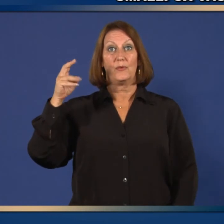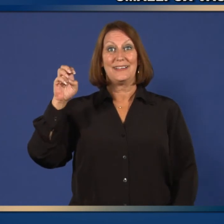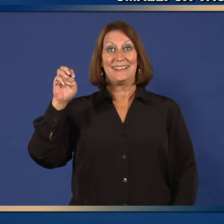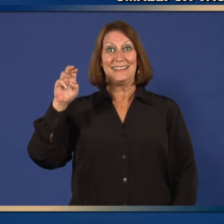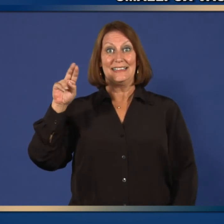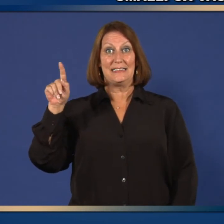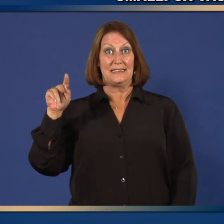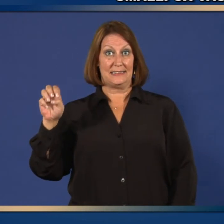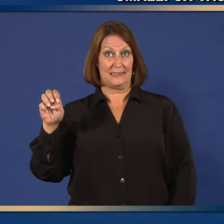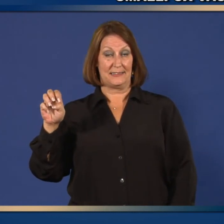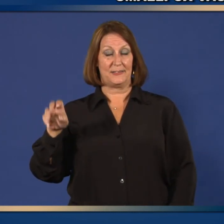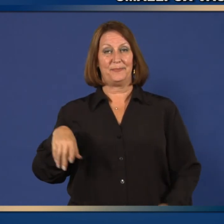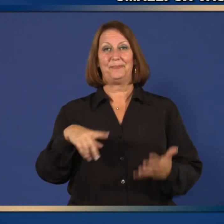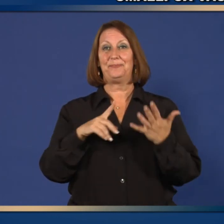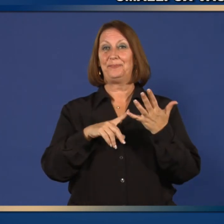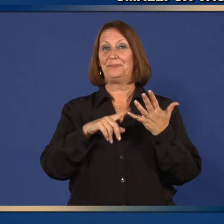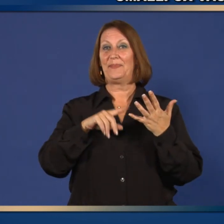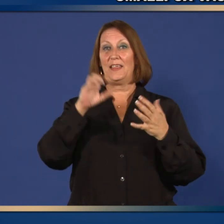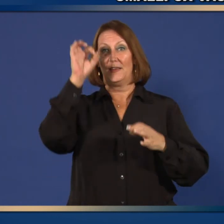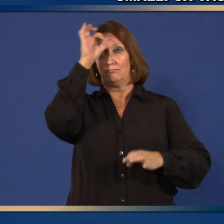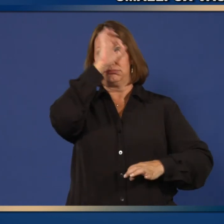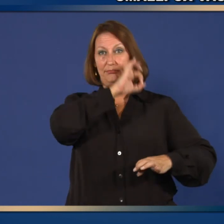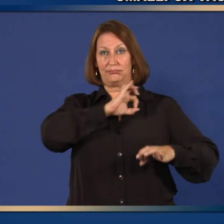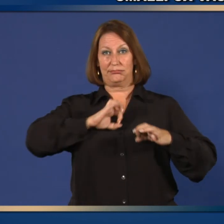hives, pale skin,